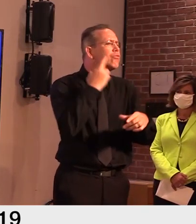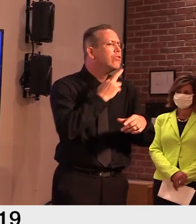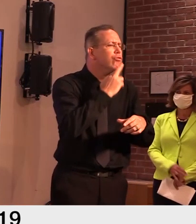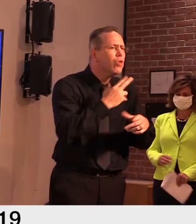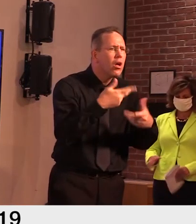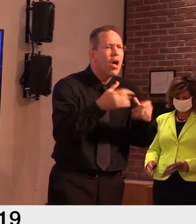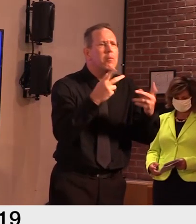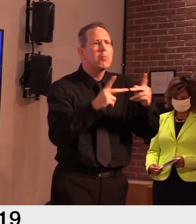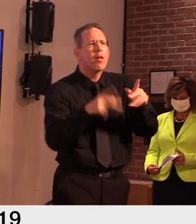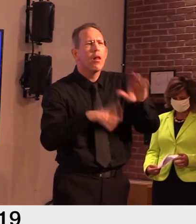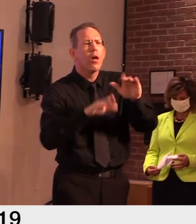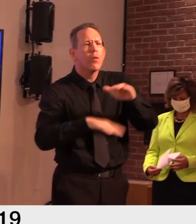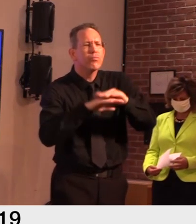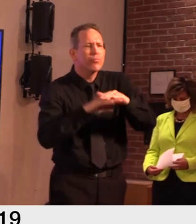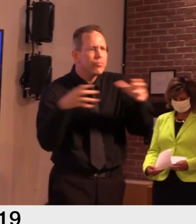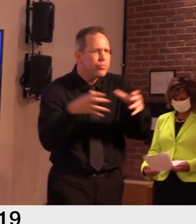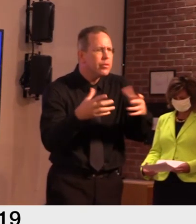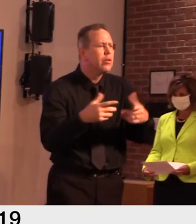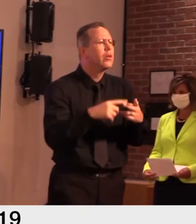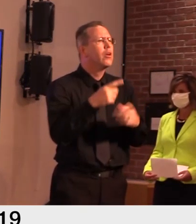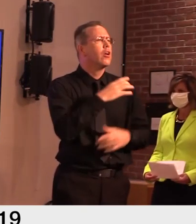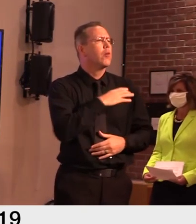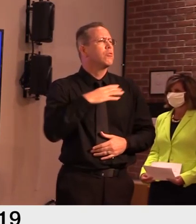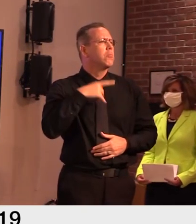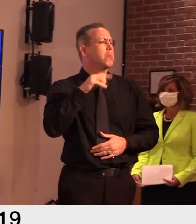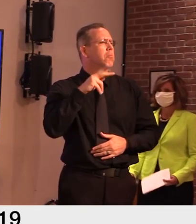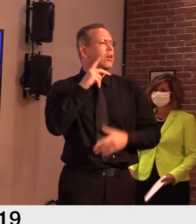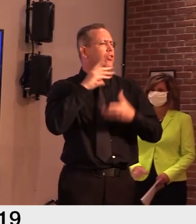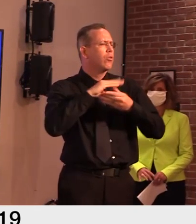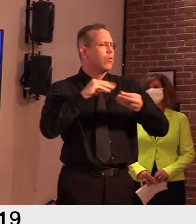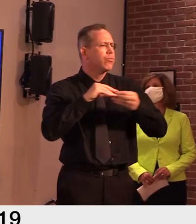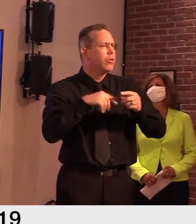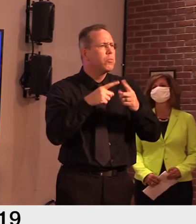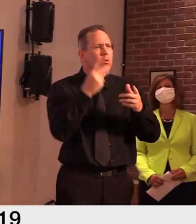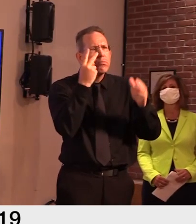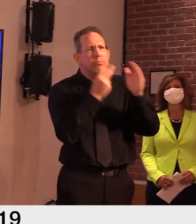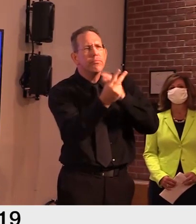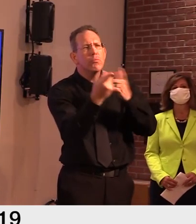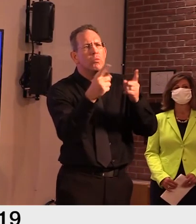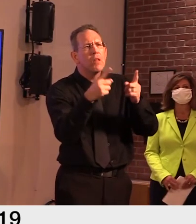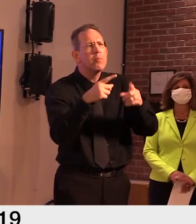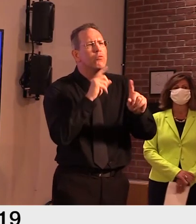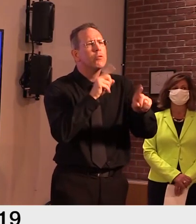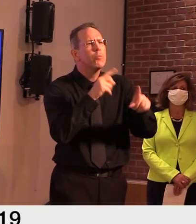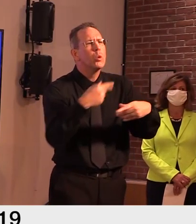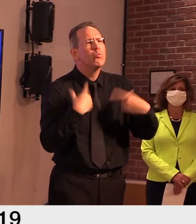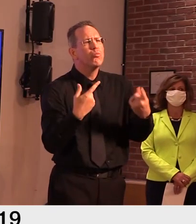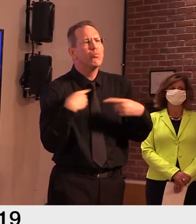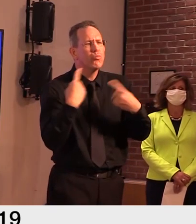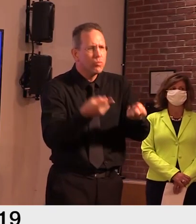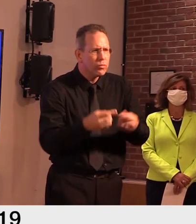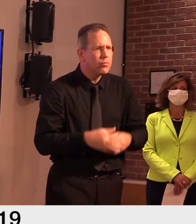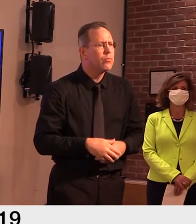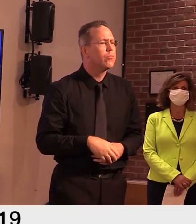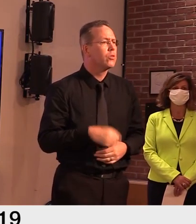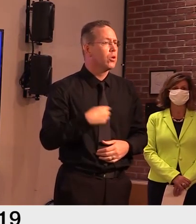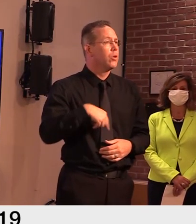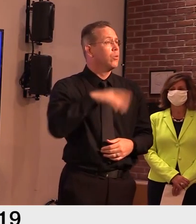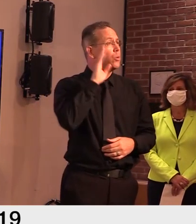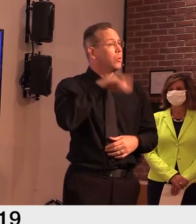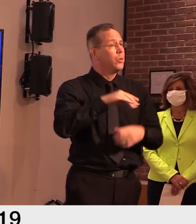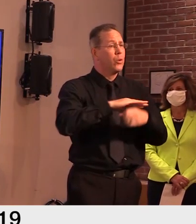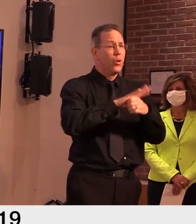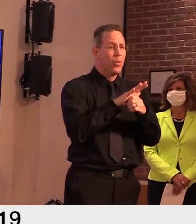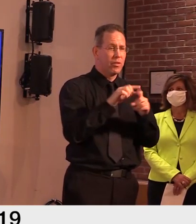an update on our latest turn of the spigot, which, as I previewed earlier this week, includes increasing the size of organized